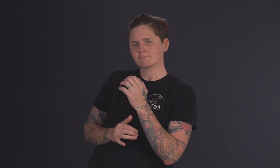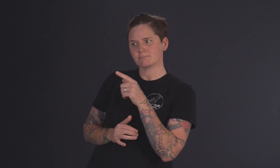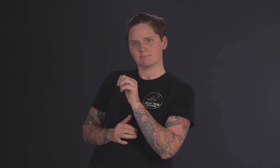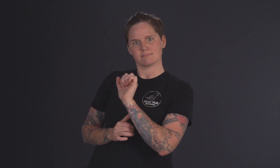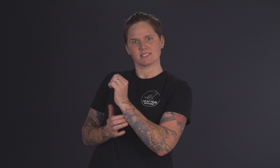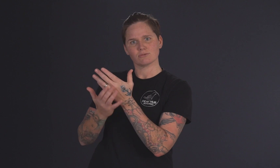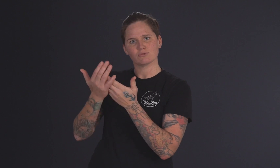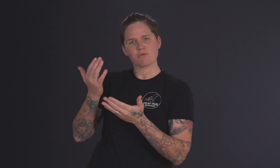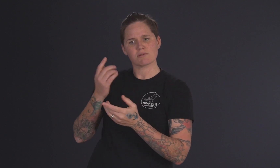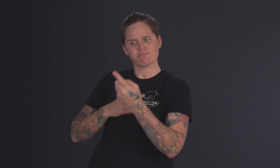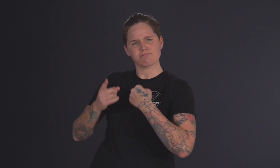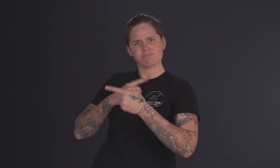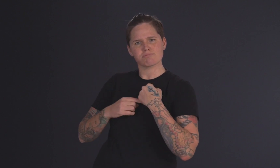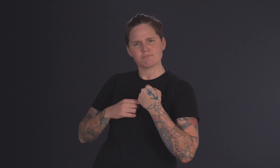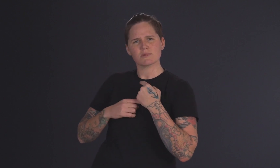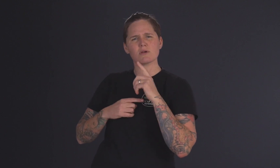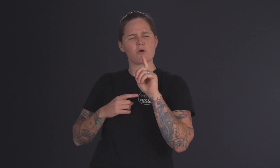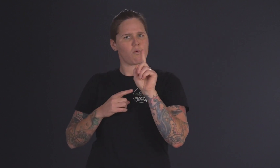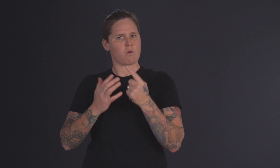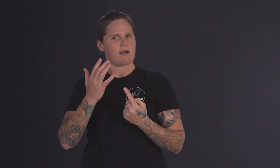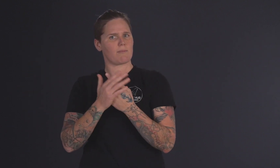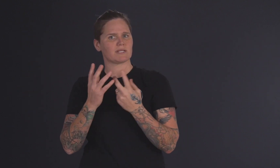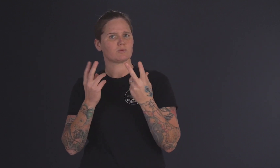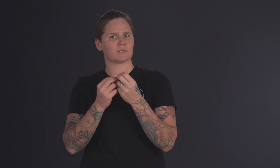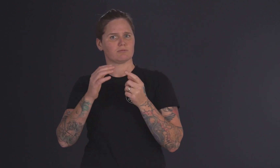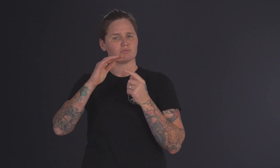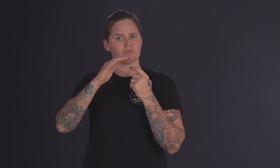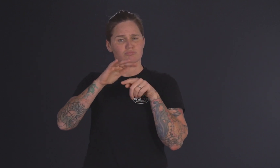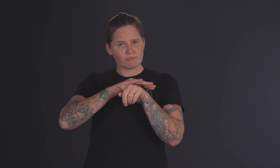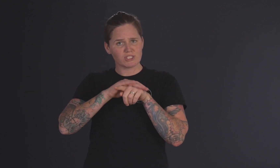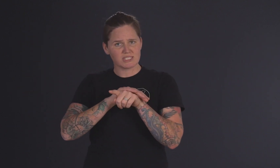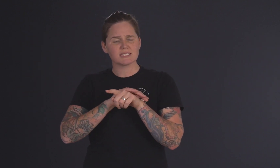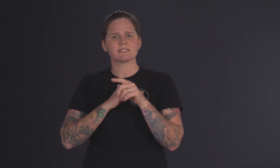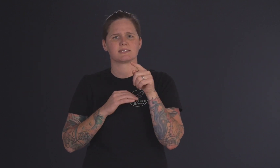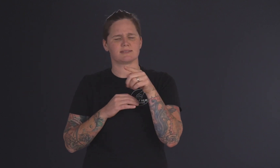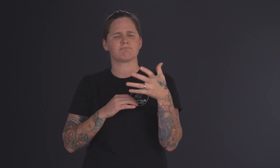for mandatory health checks before being allowed to live in the broader Australian community.